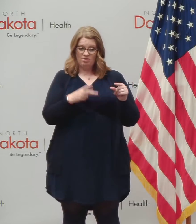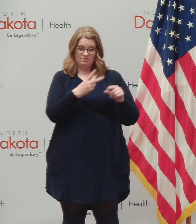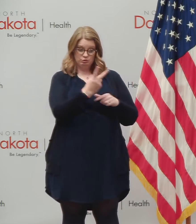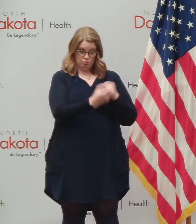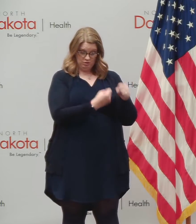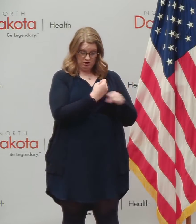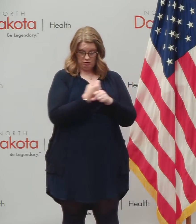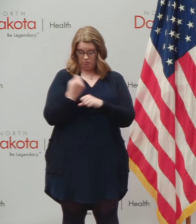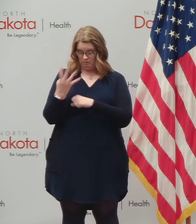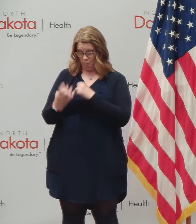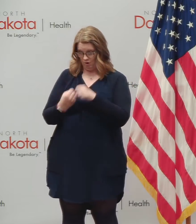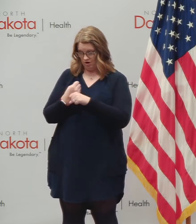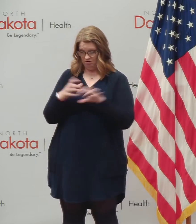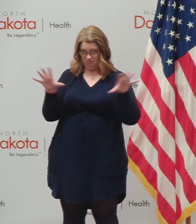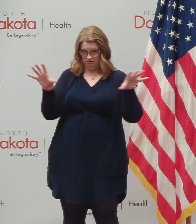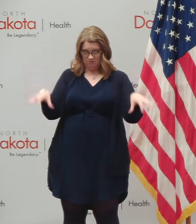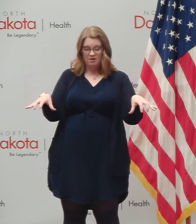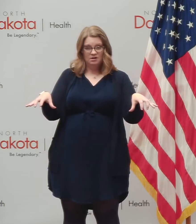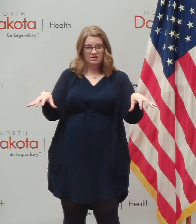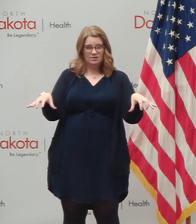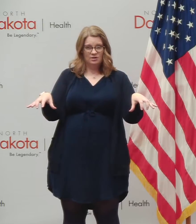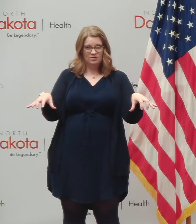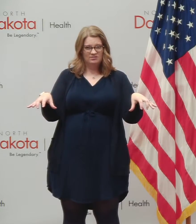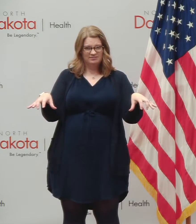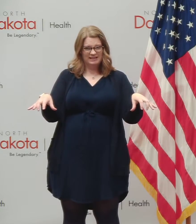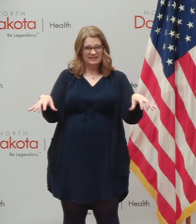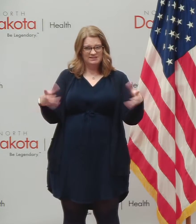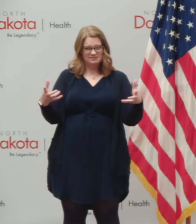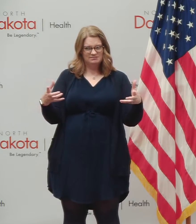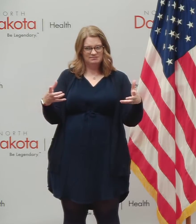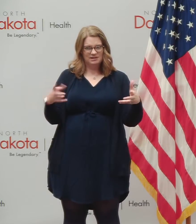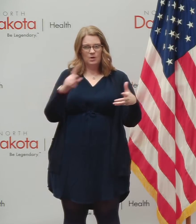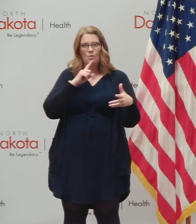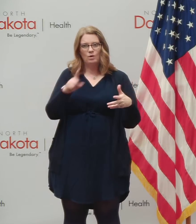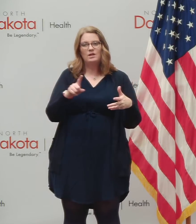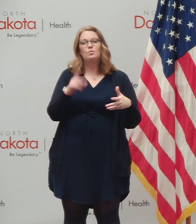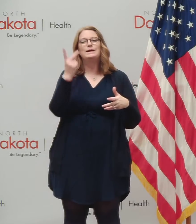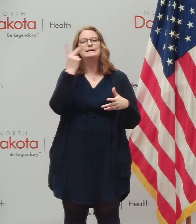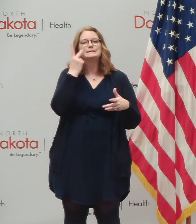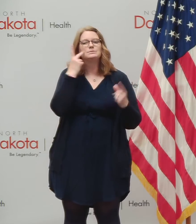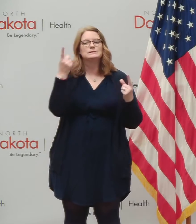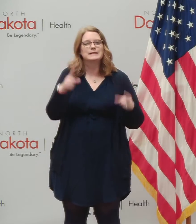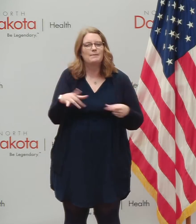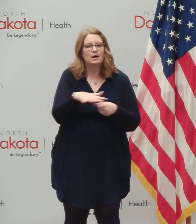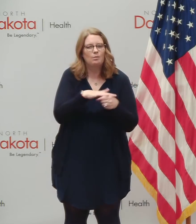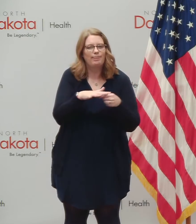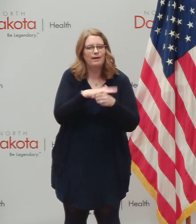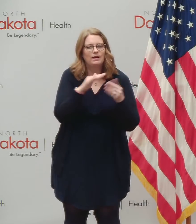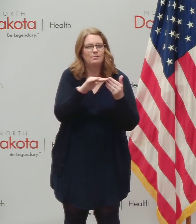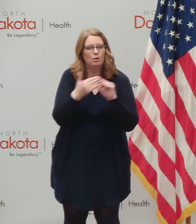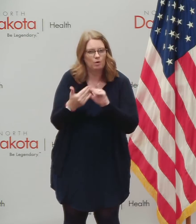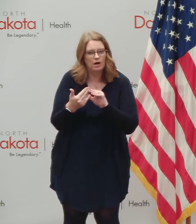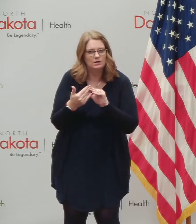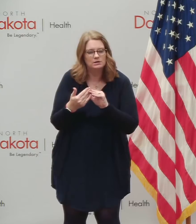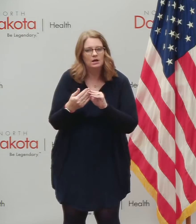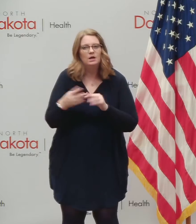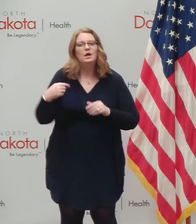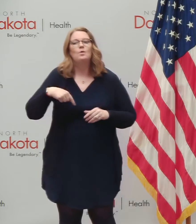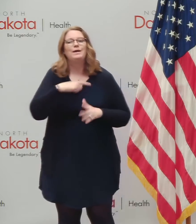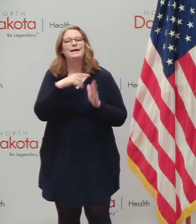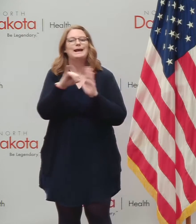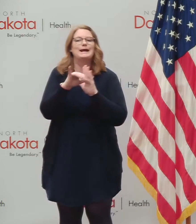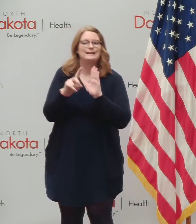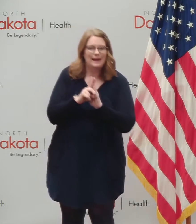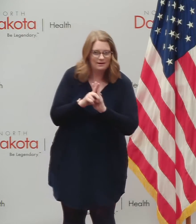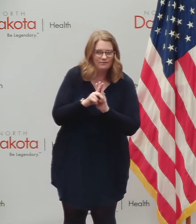state. This would give us visibility into 11 communities and into a population that we could identify and test regularly,